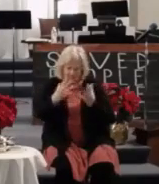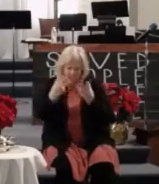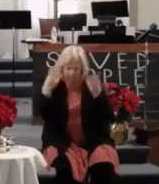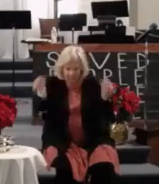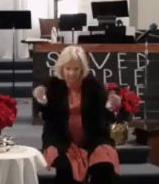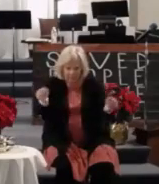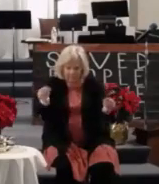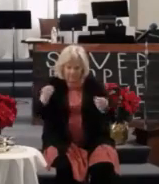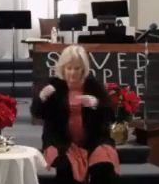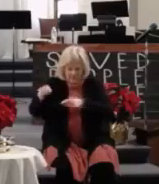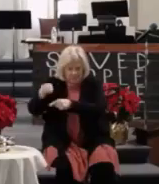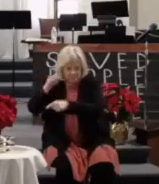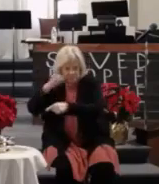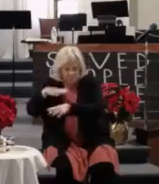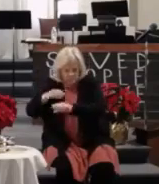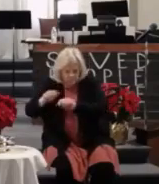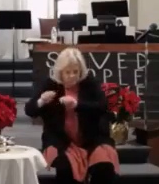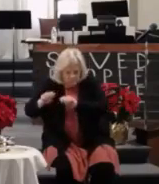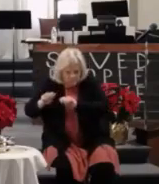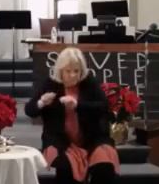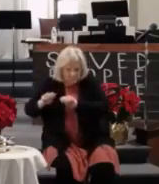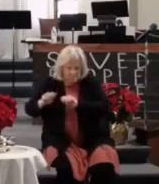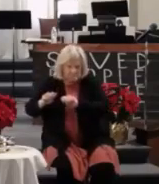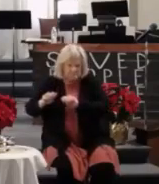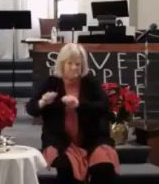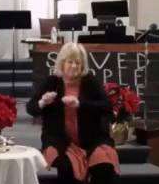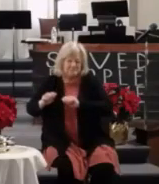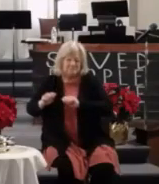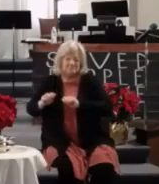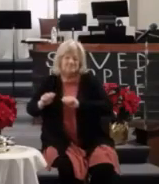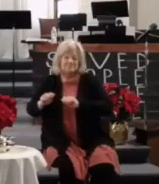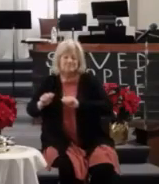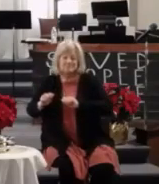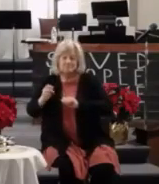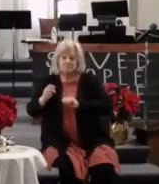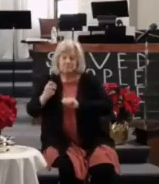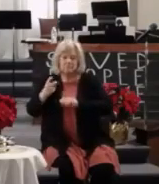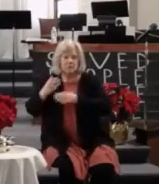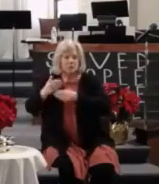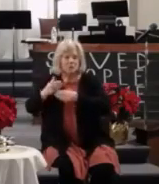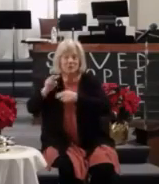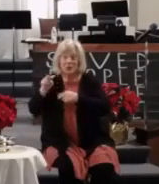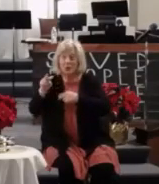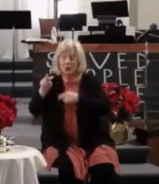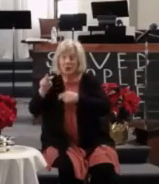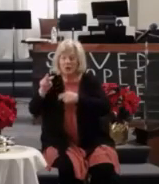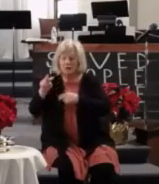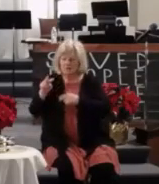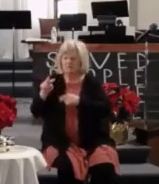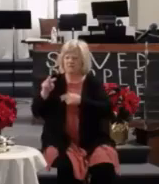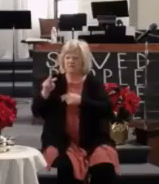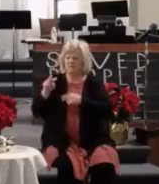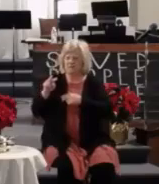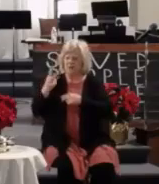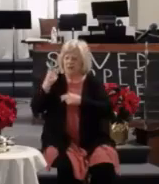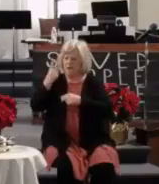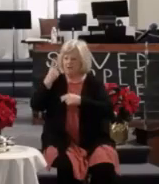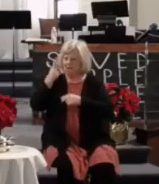and painfully lifted himself up and looked out the window, only to see a